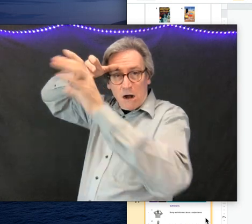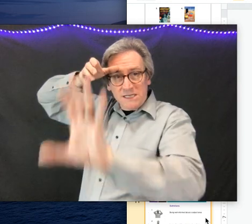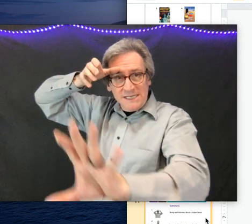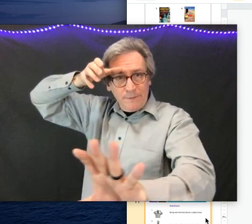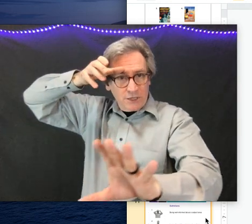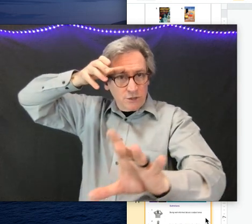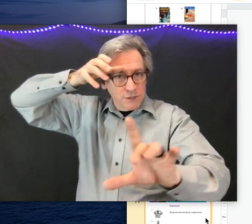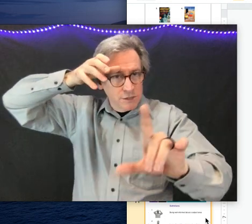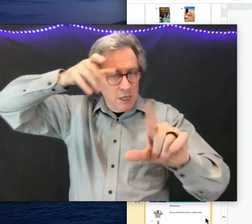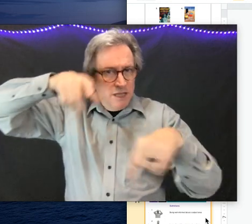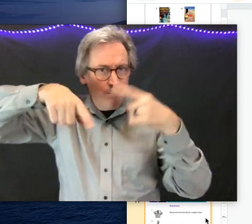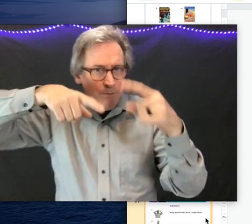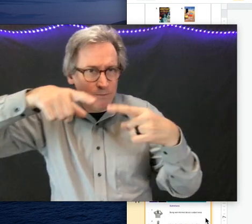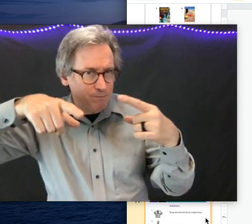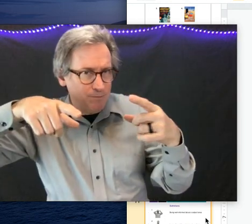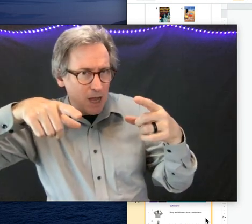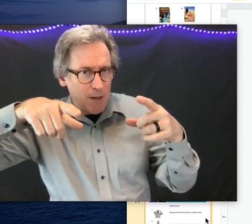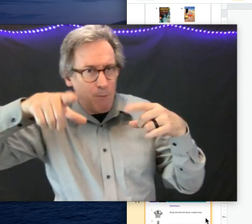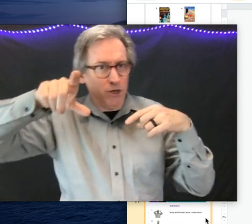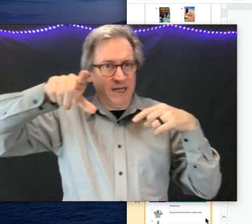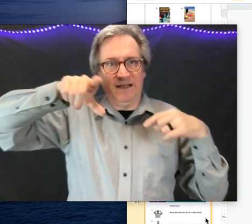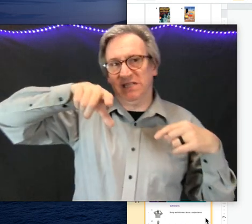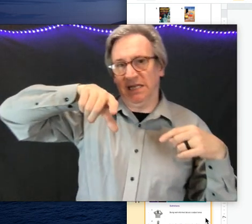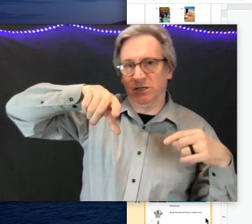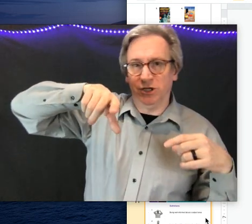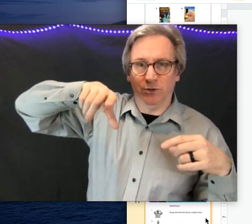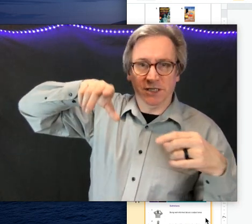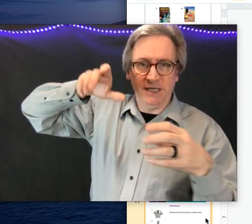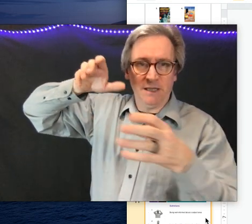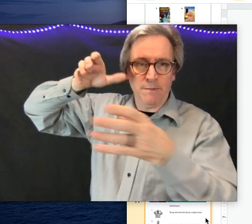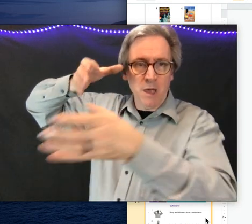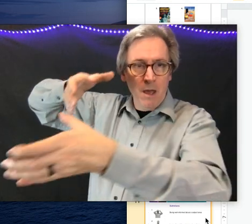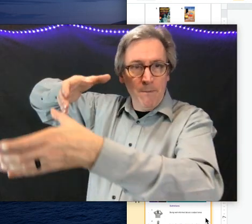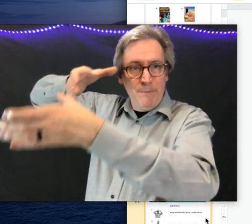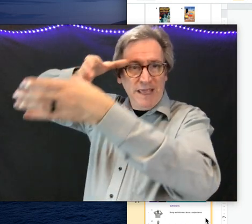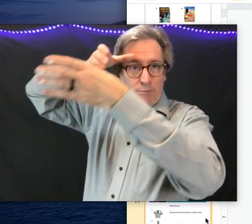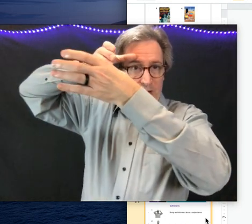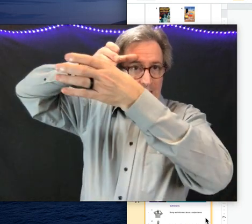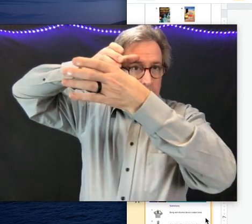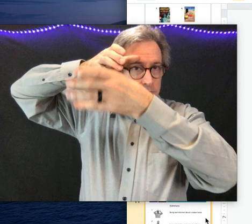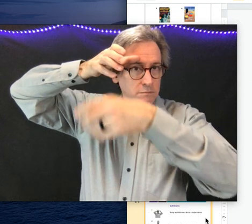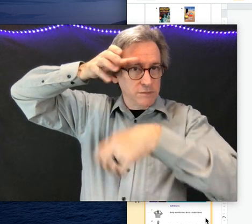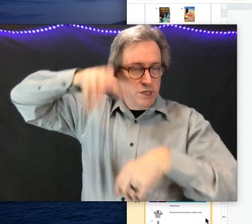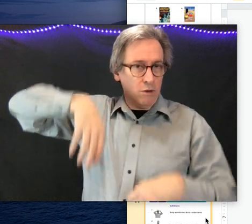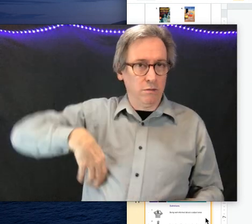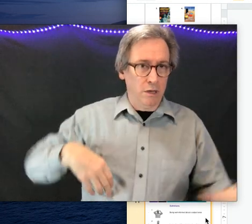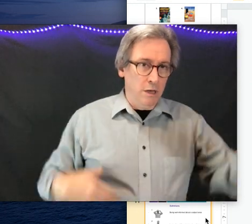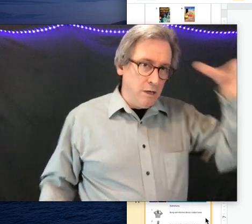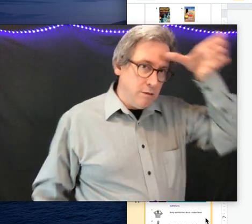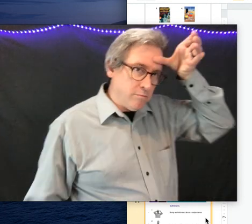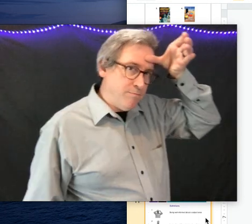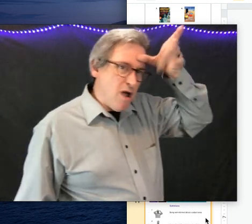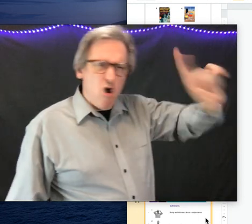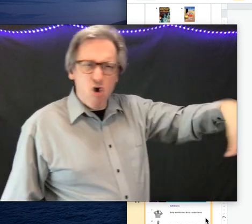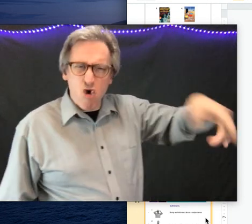It's hard to see the pictures. I'll put GIFs in so you can see them. Big brain. So,